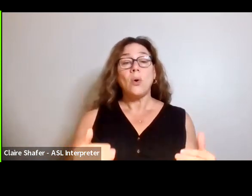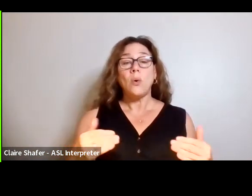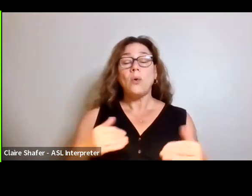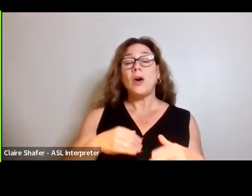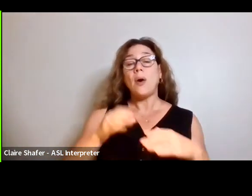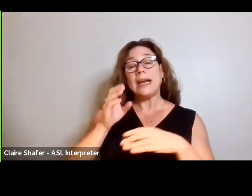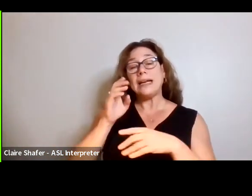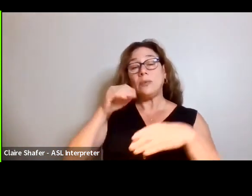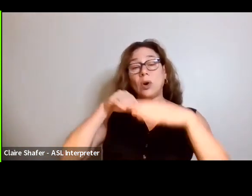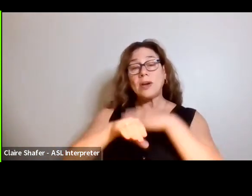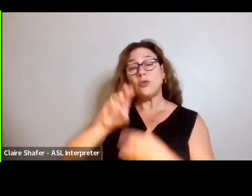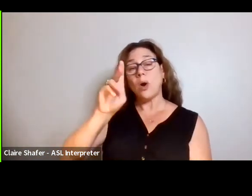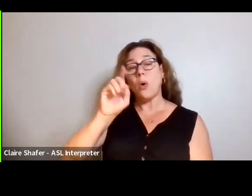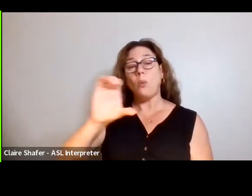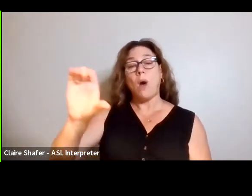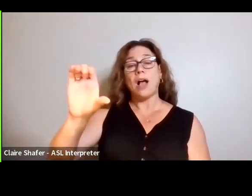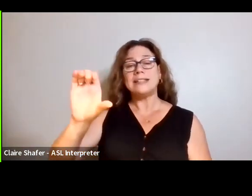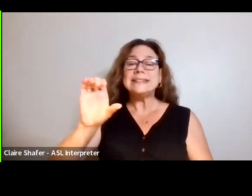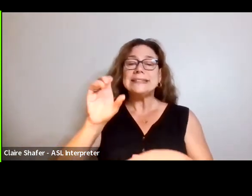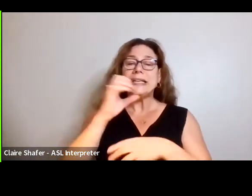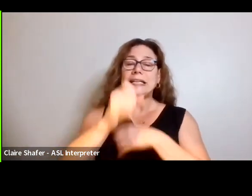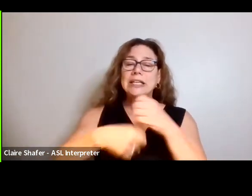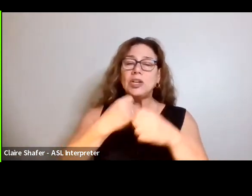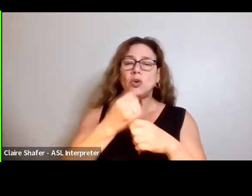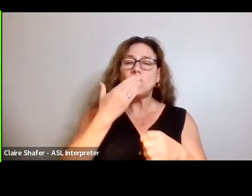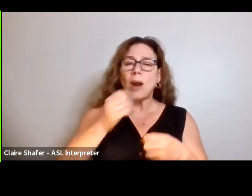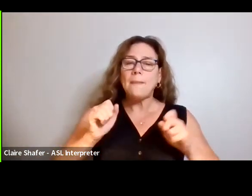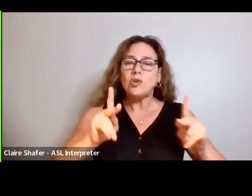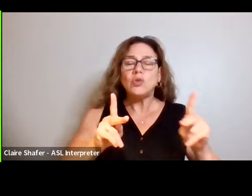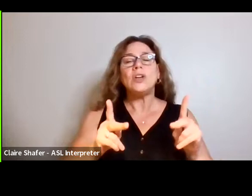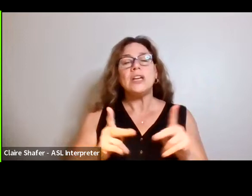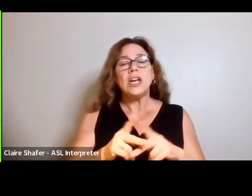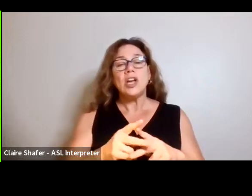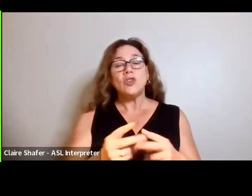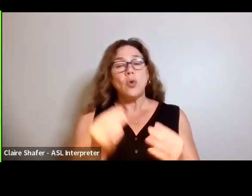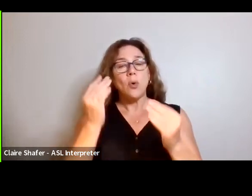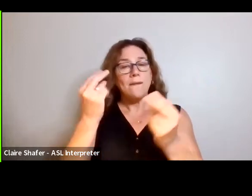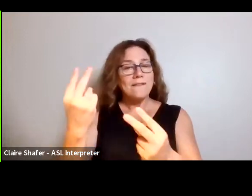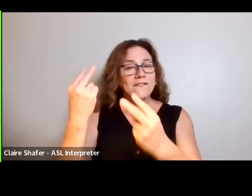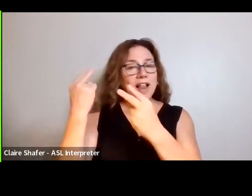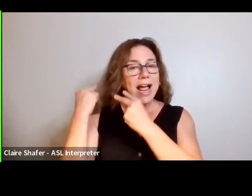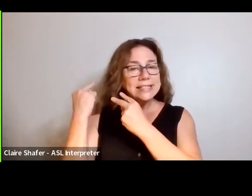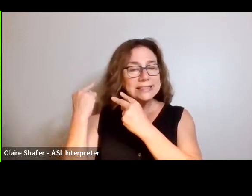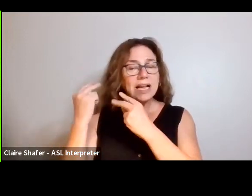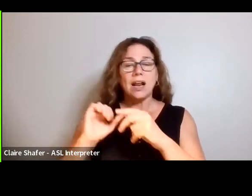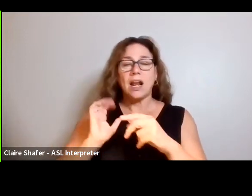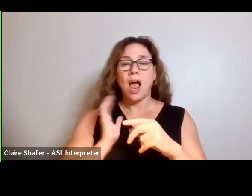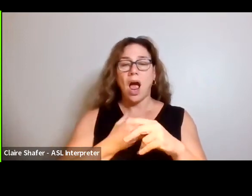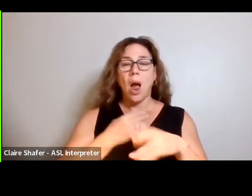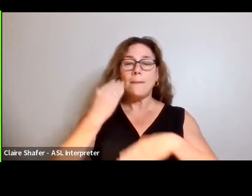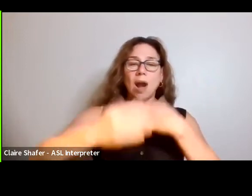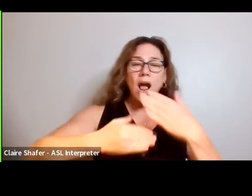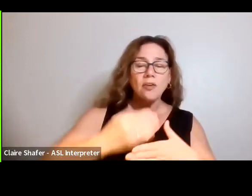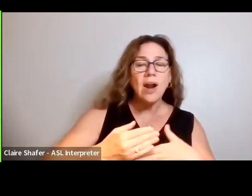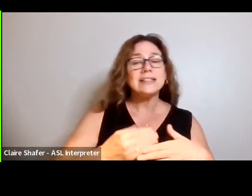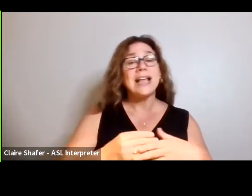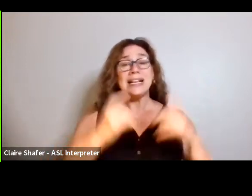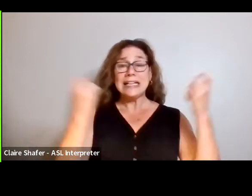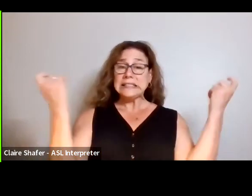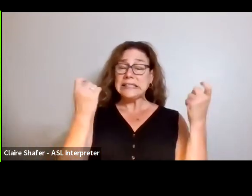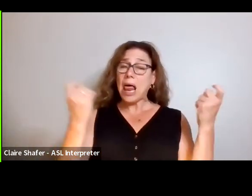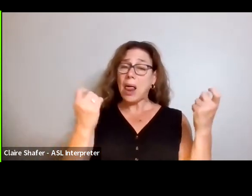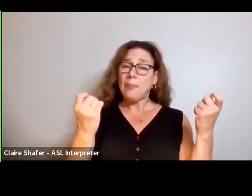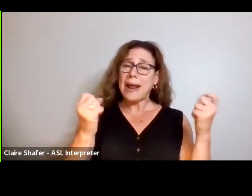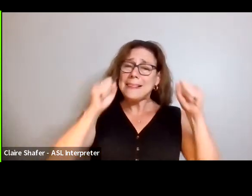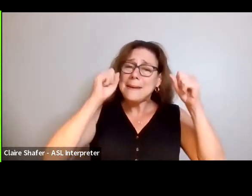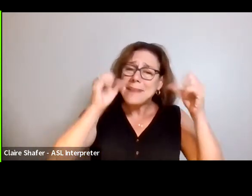great opportunity to review and reflect upon our progress, and then really take some time to celebrate all of the amazing things that we have